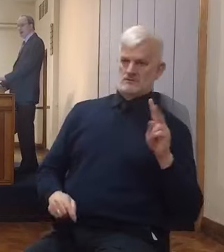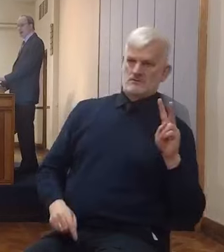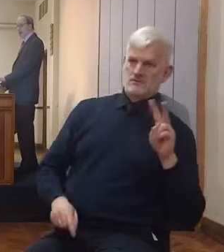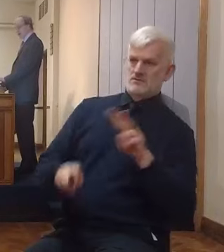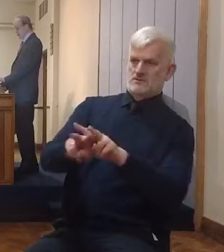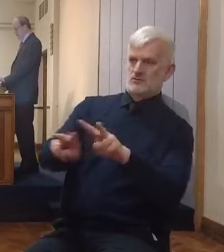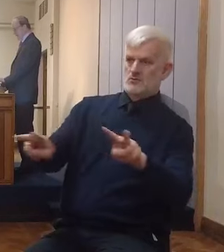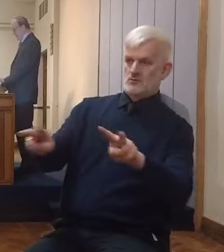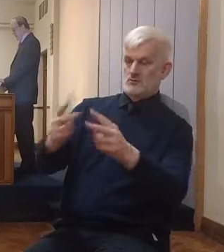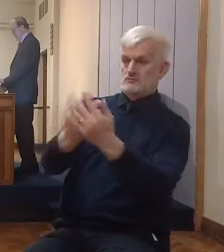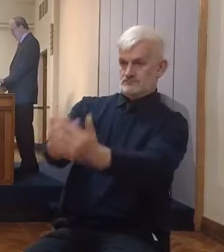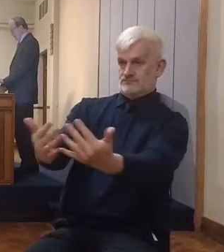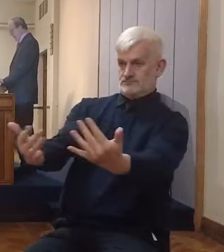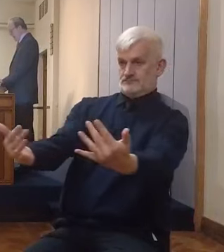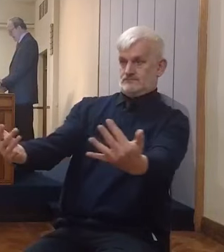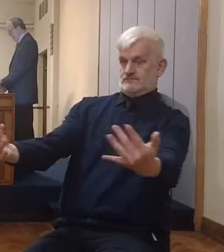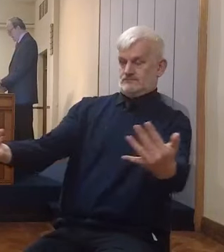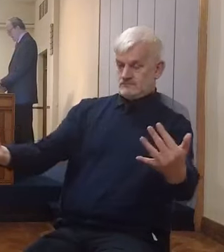vast numbers